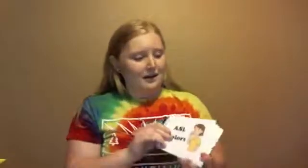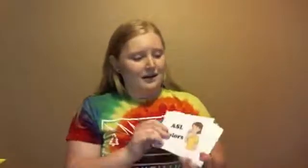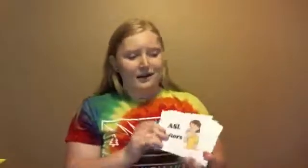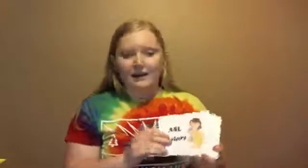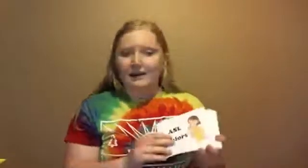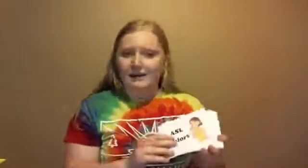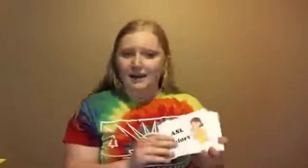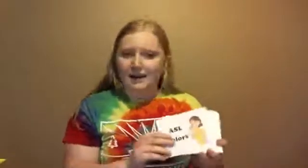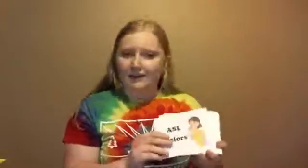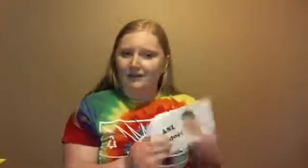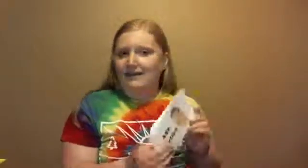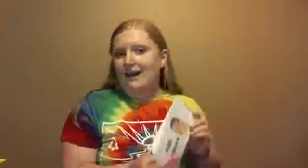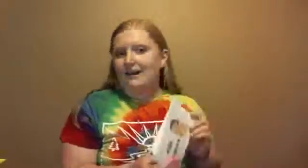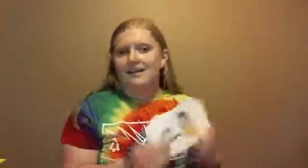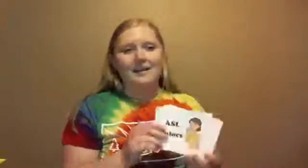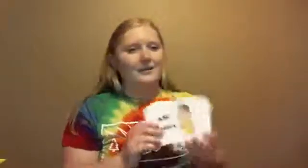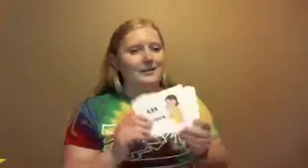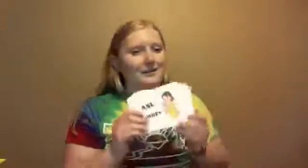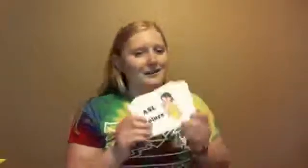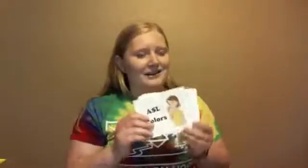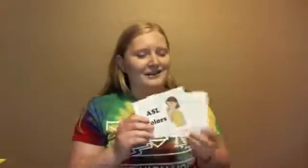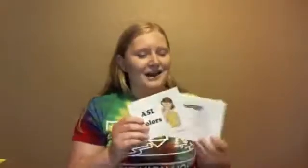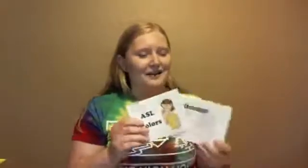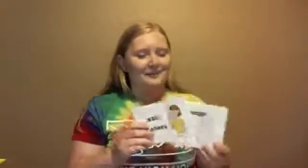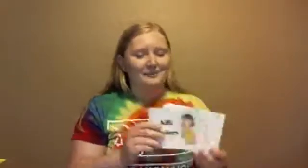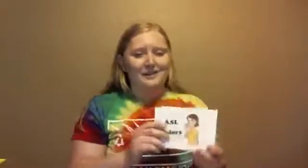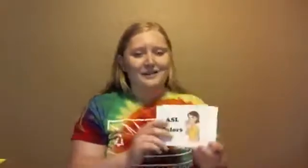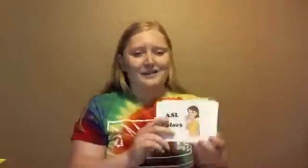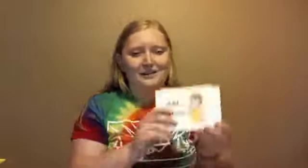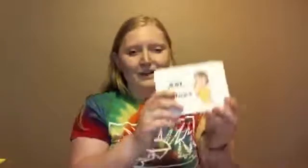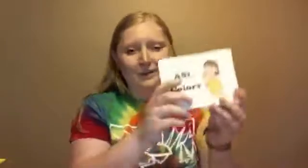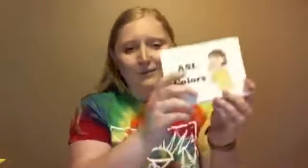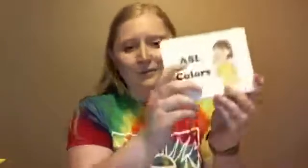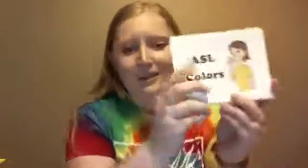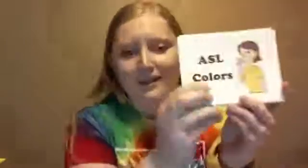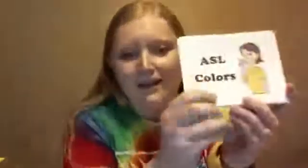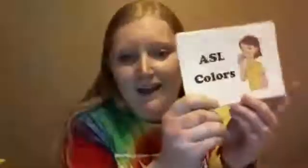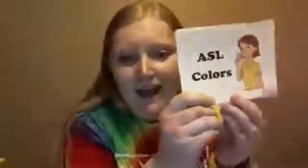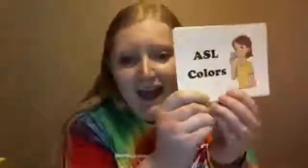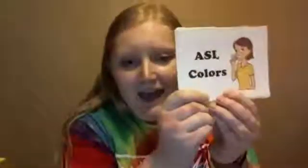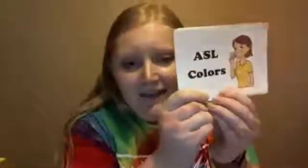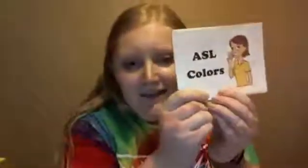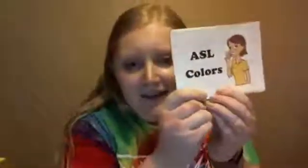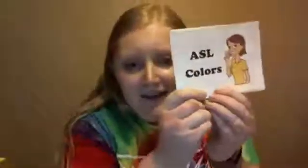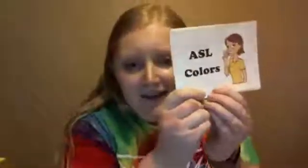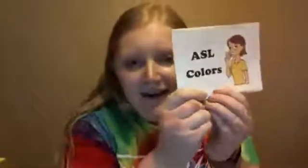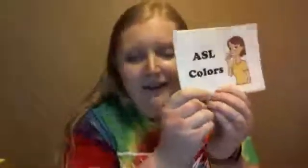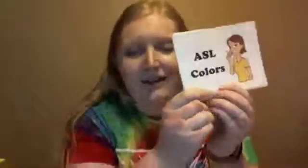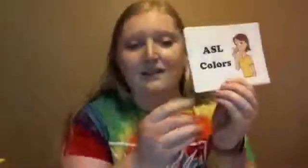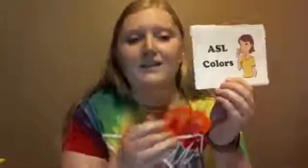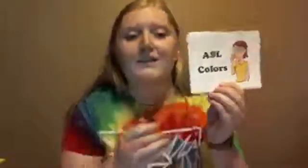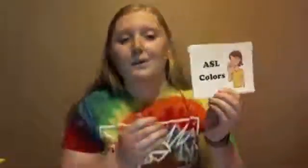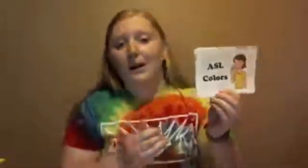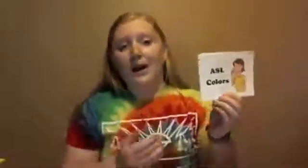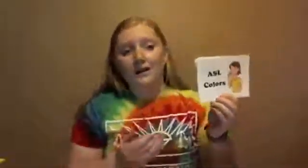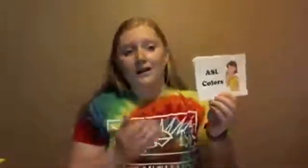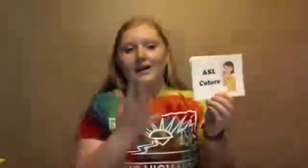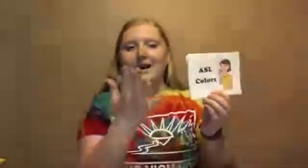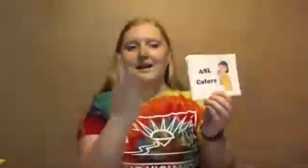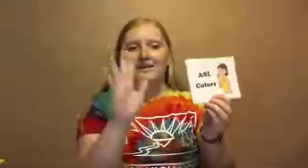get an idea of the signs that we're going to be learning today. So ASL colors. So color in